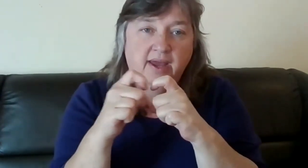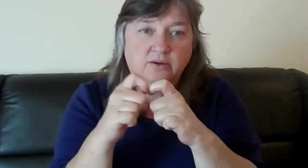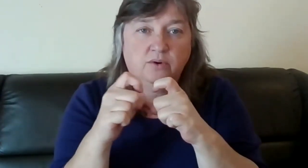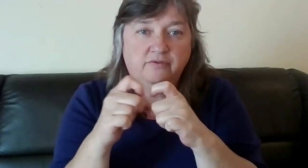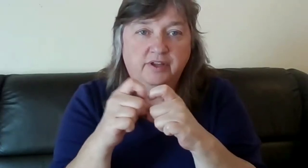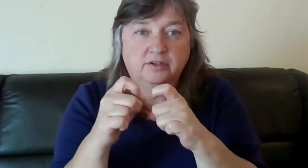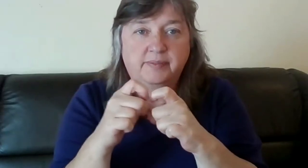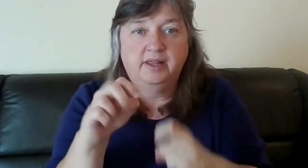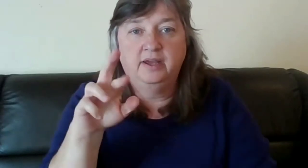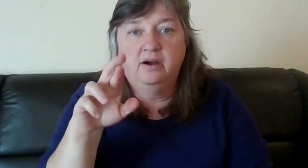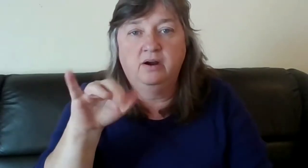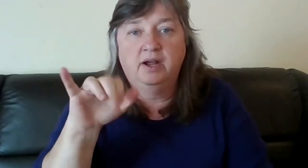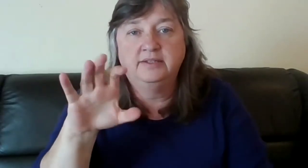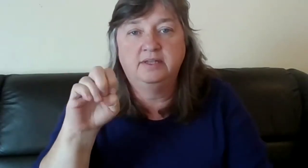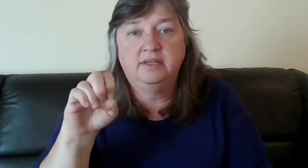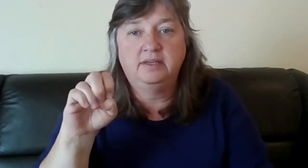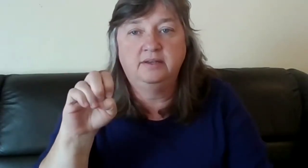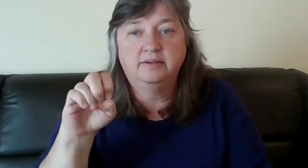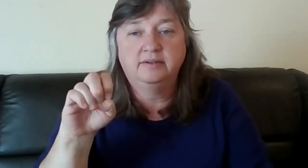and or finger spelling, R-I-C-E.